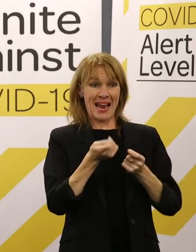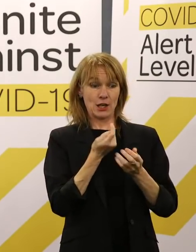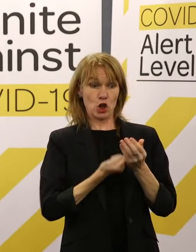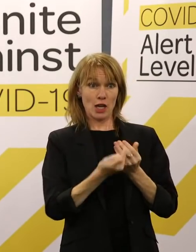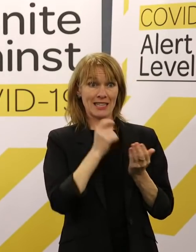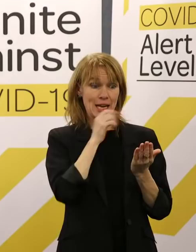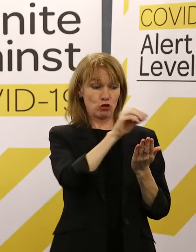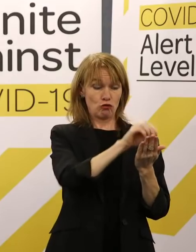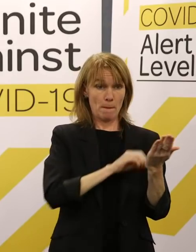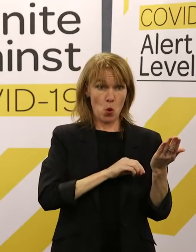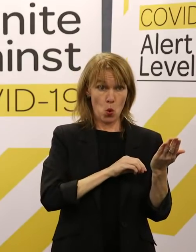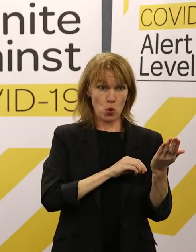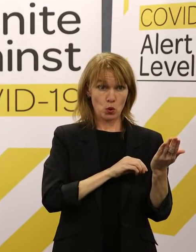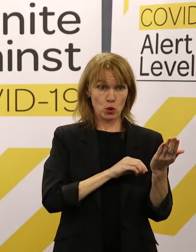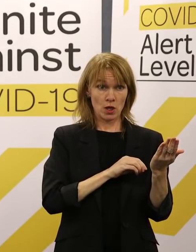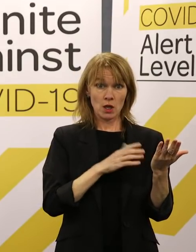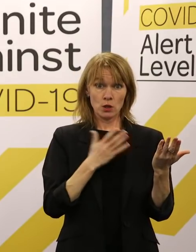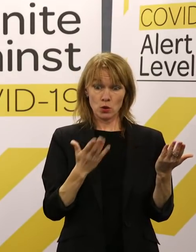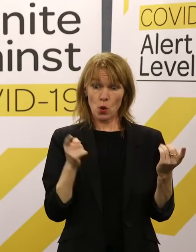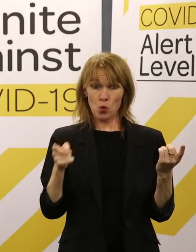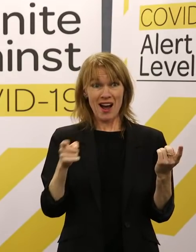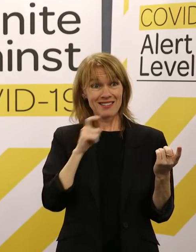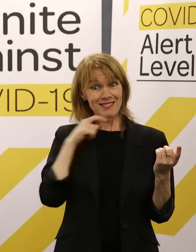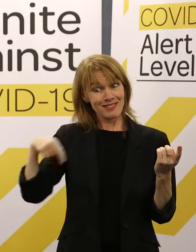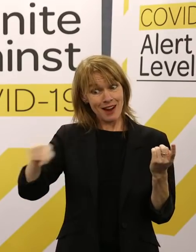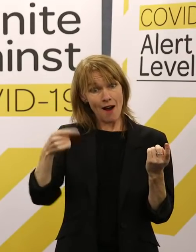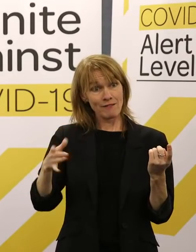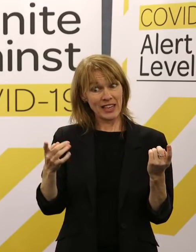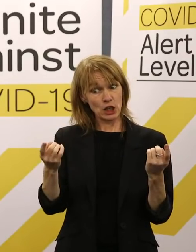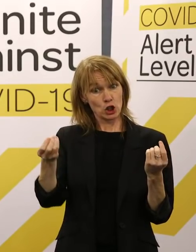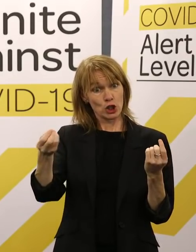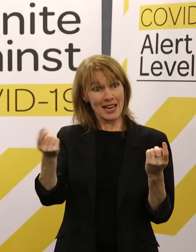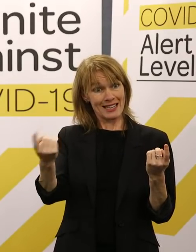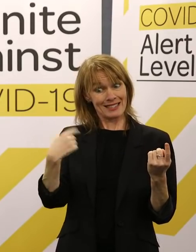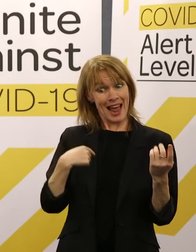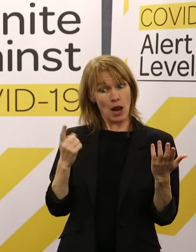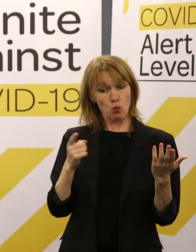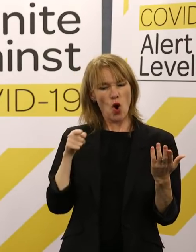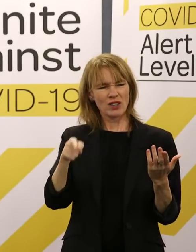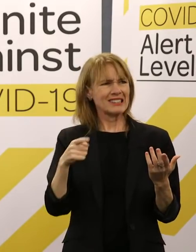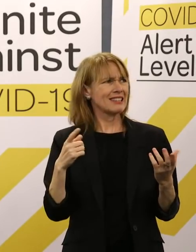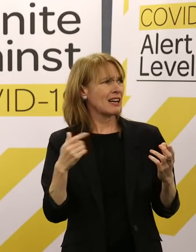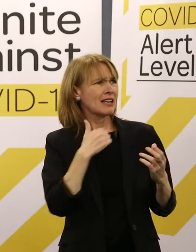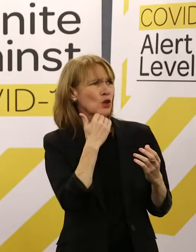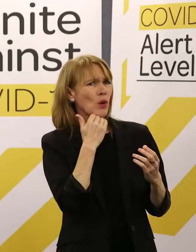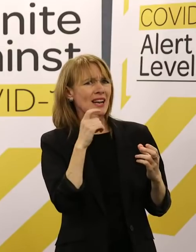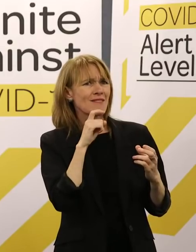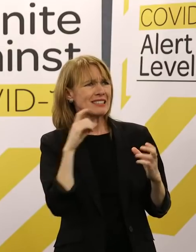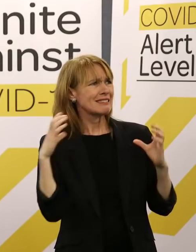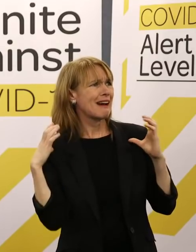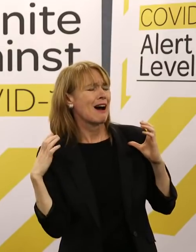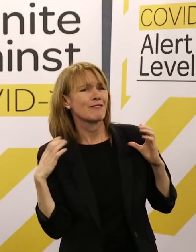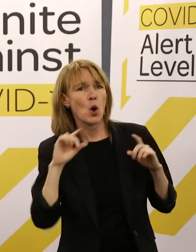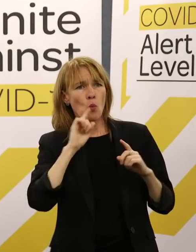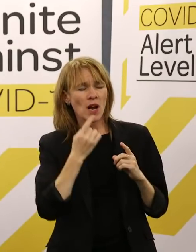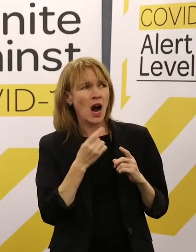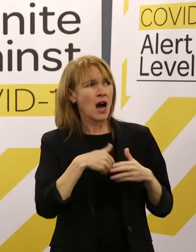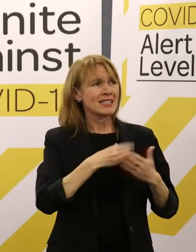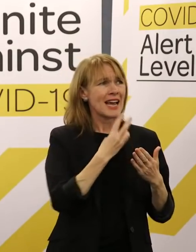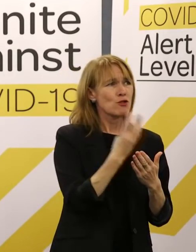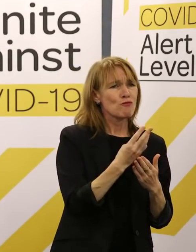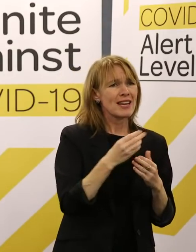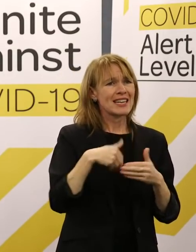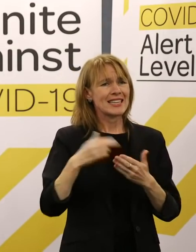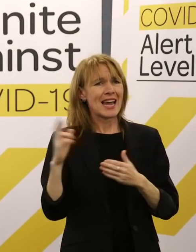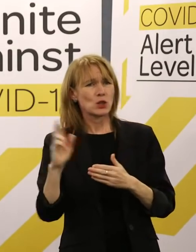have the capacity to do day 3 and day 12 testing, and you pushed on with the policy anyway, or were you not